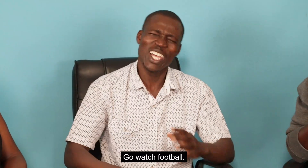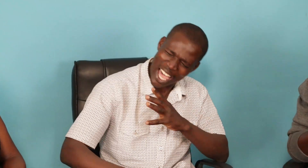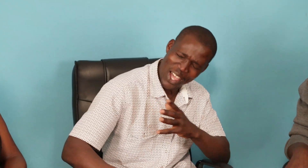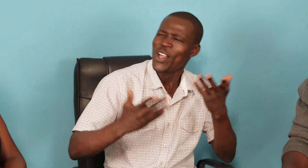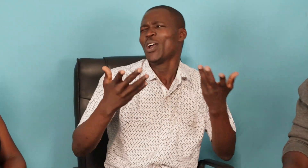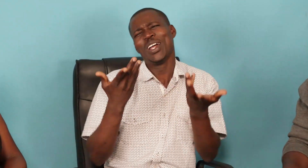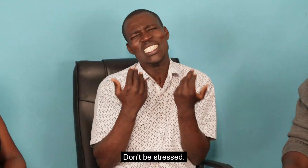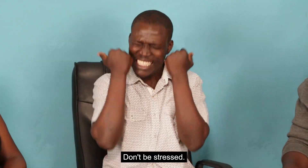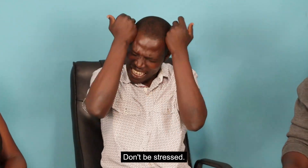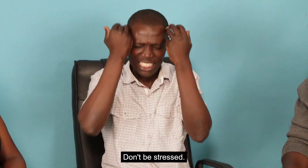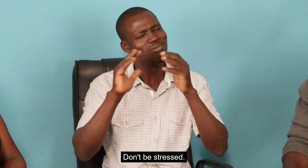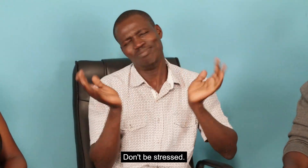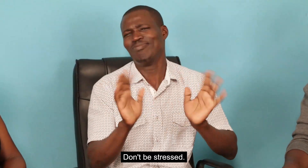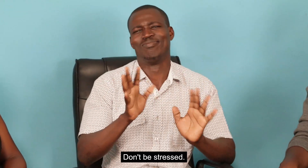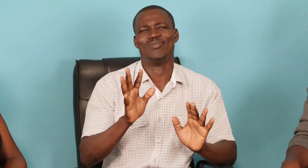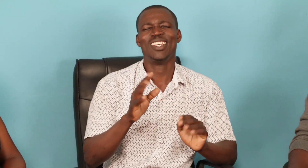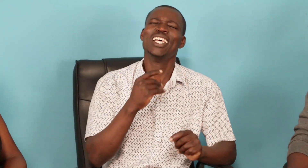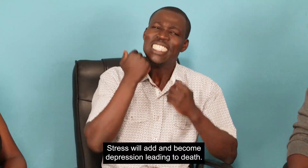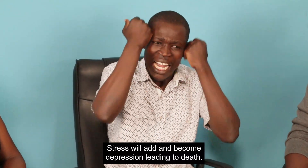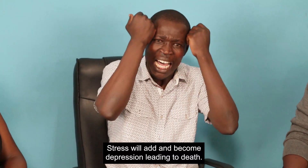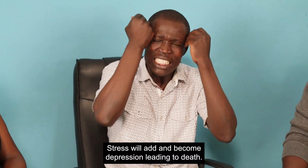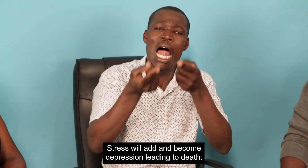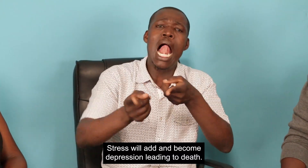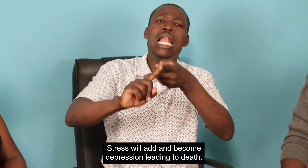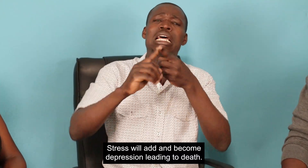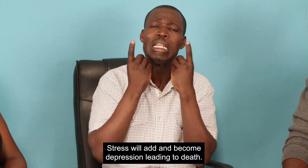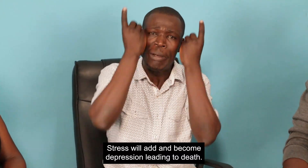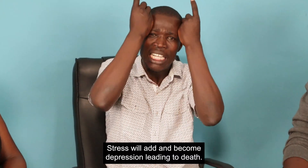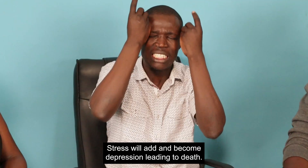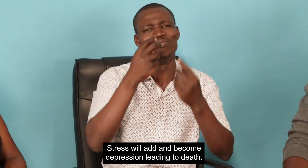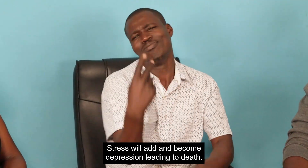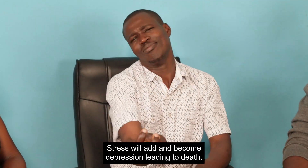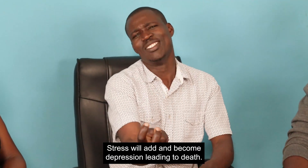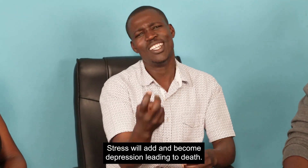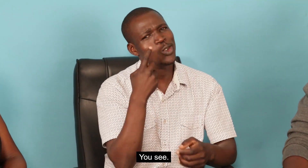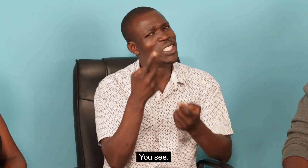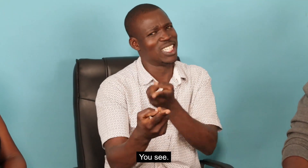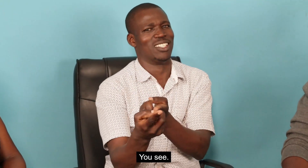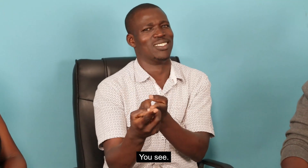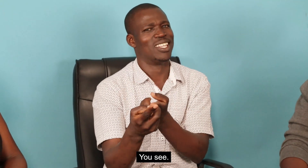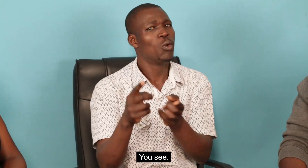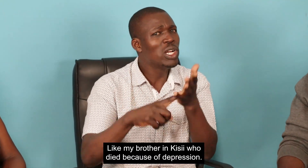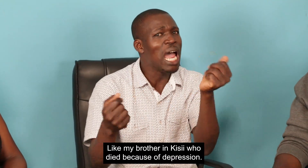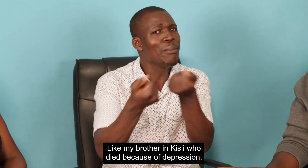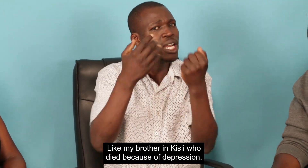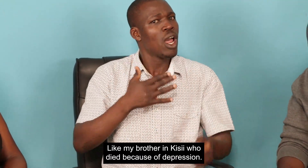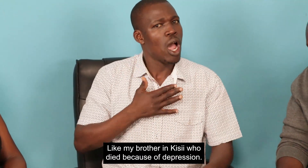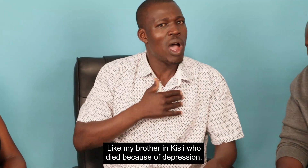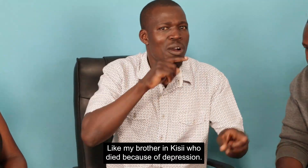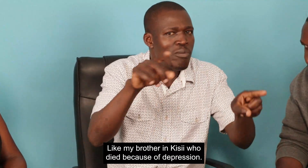United fans. I know there's a lot of stress, and it adds to a depression and it can lead to